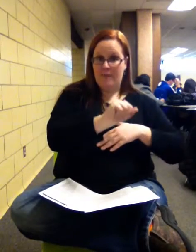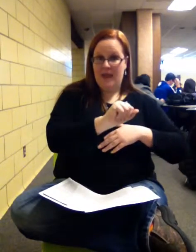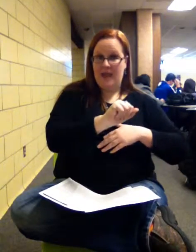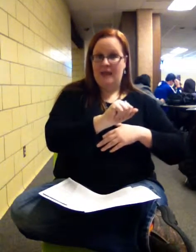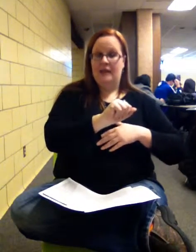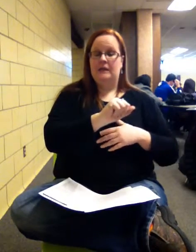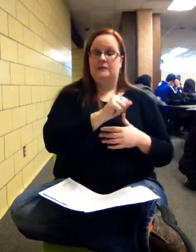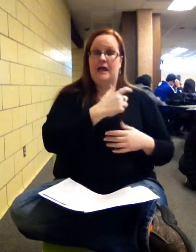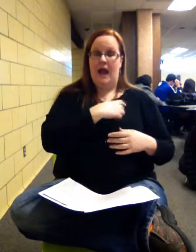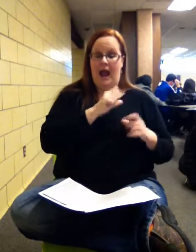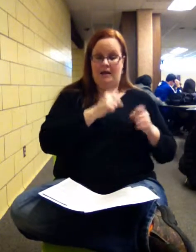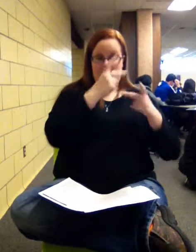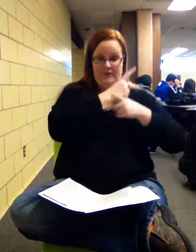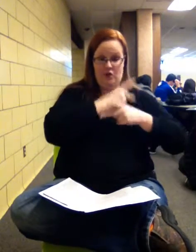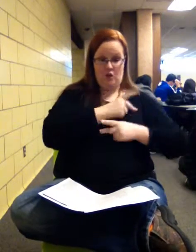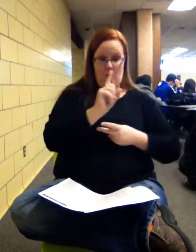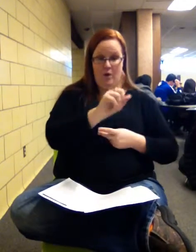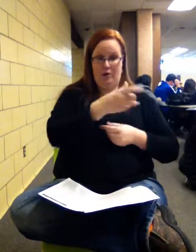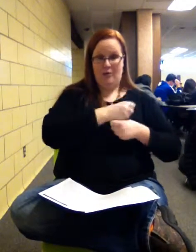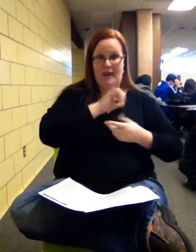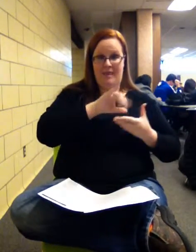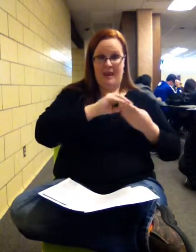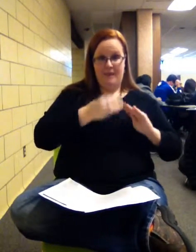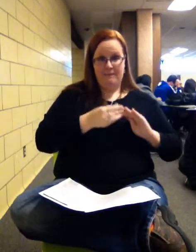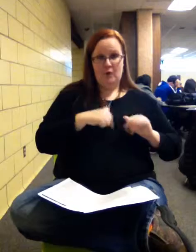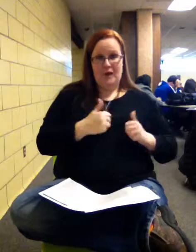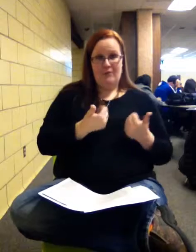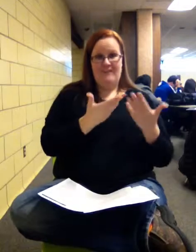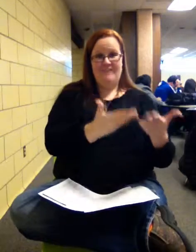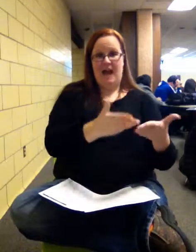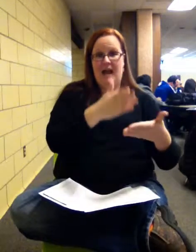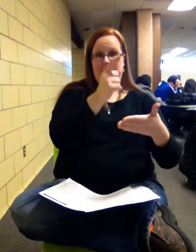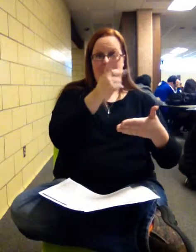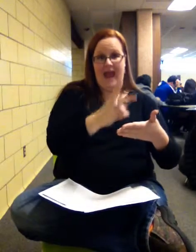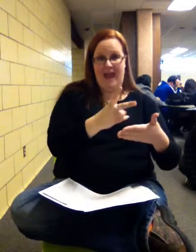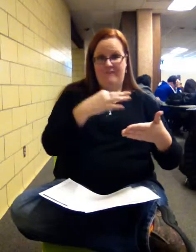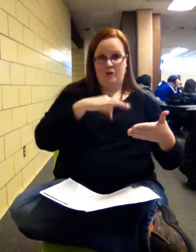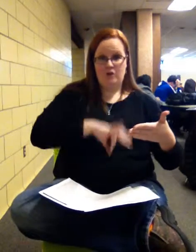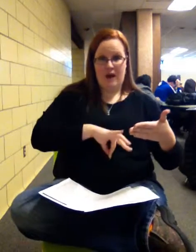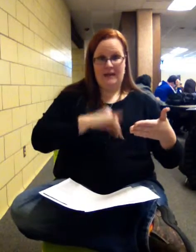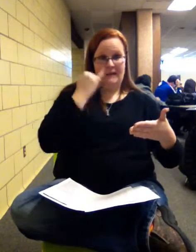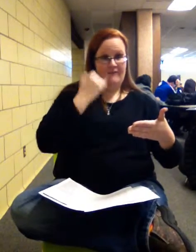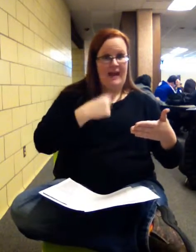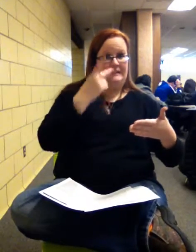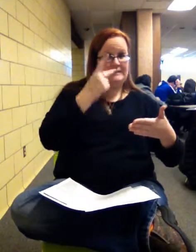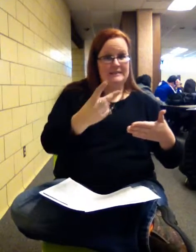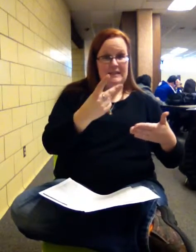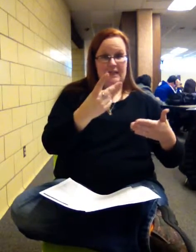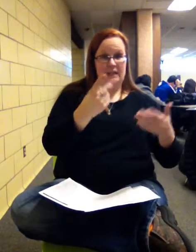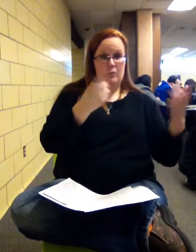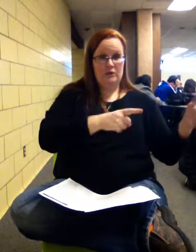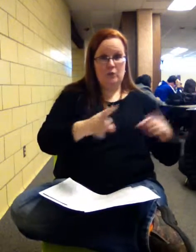I can see where you're getting that number and I'll give you some partial credit if I can see what's going on. If it's logical what you're doing and it's just a minor